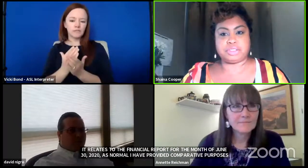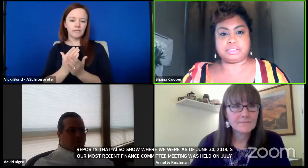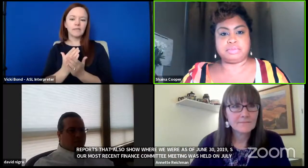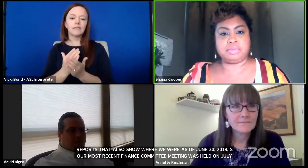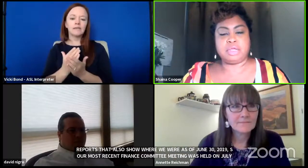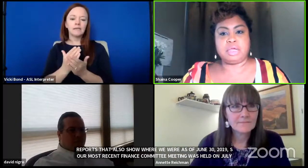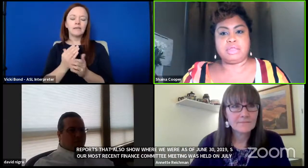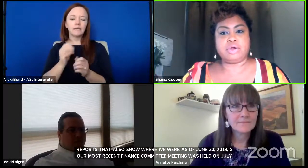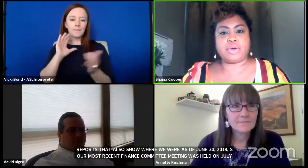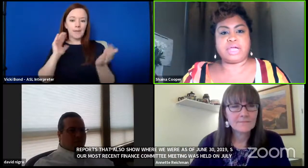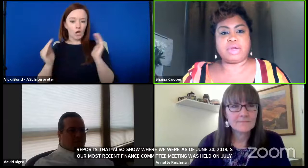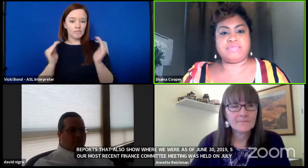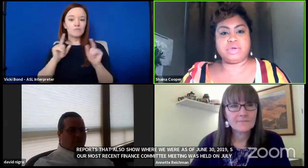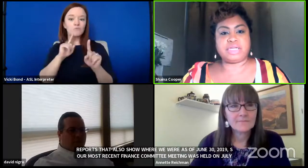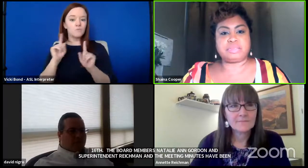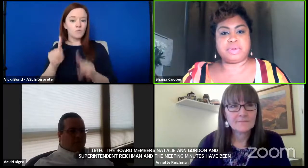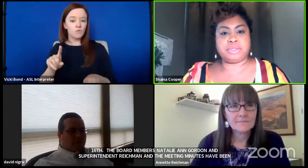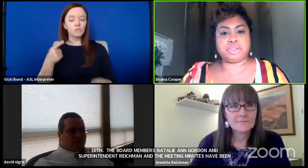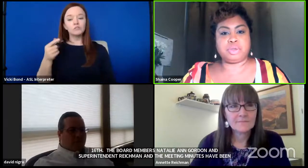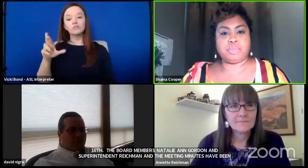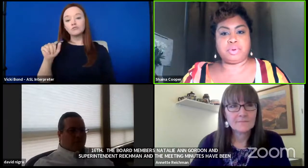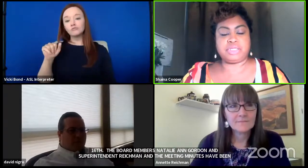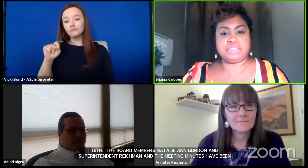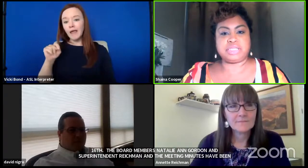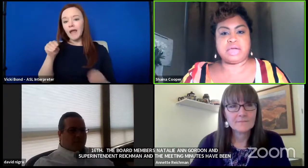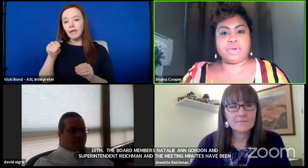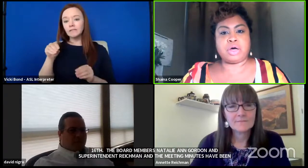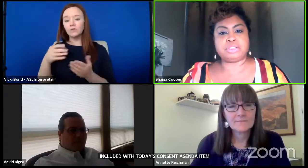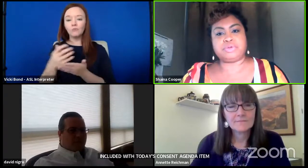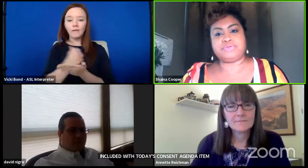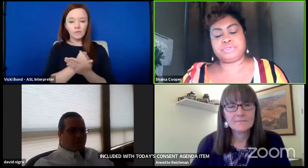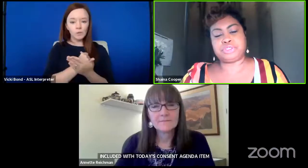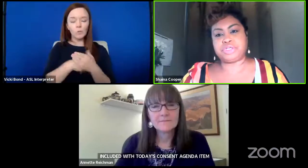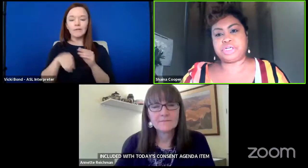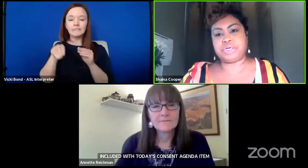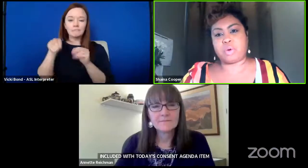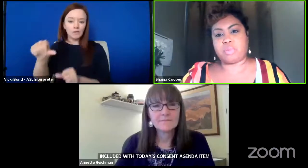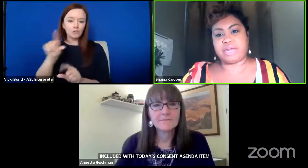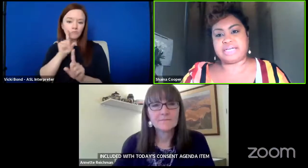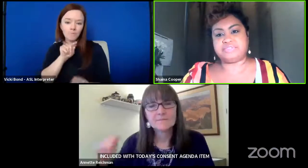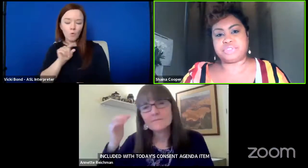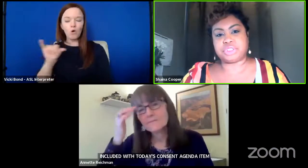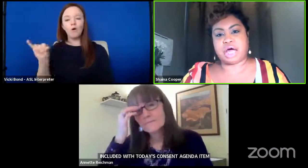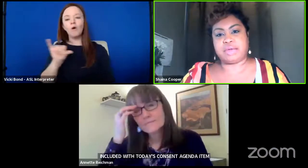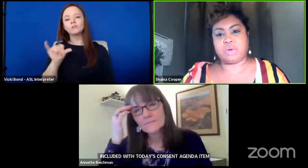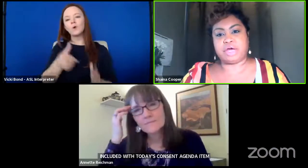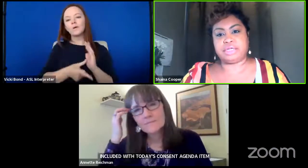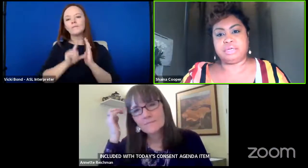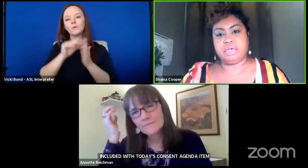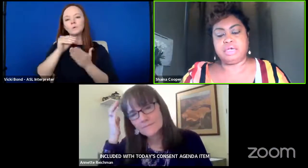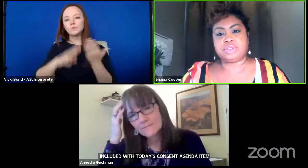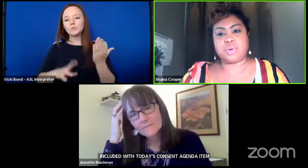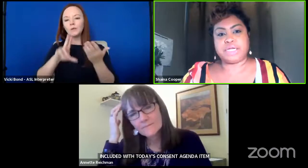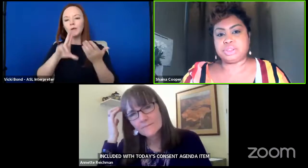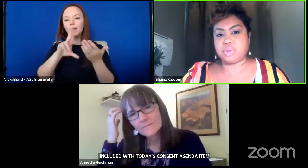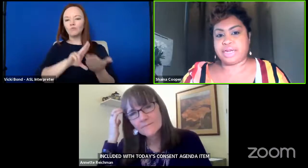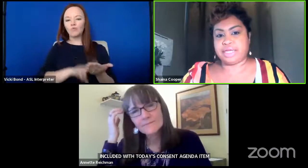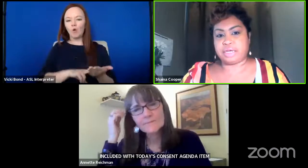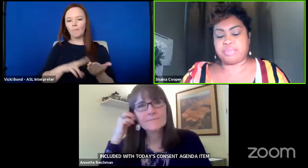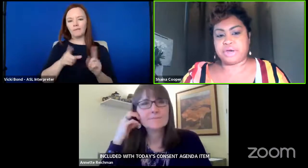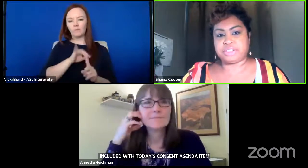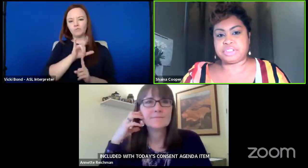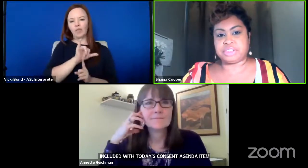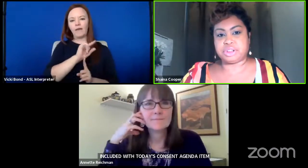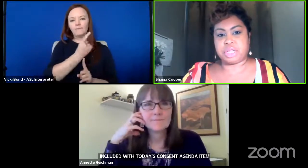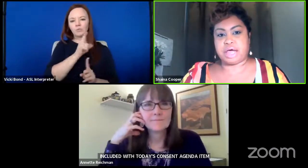comparison reports, the grant revenue and expenditure reports, and we also reviewed student enrollment as of July 1,